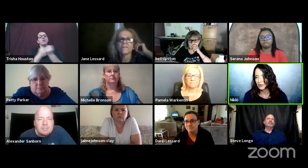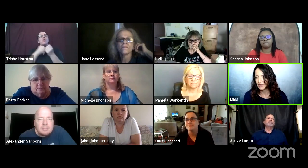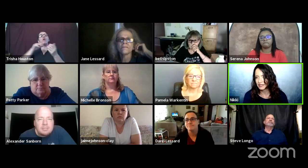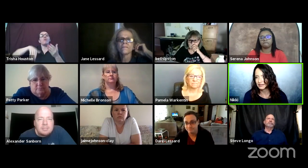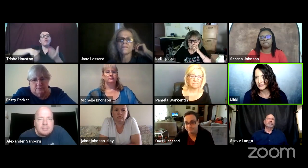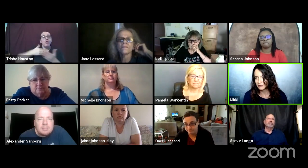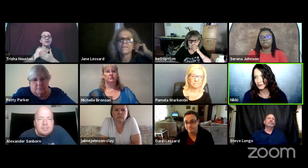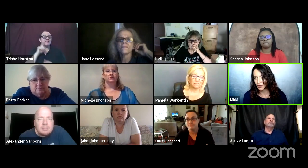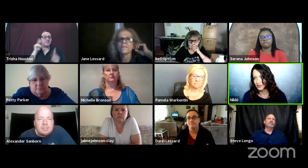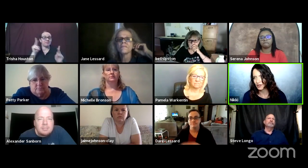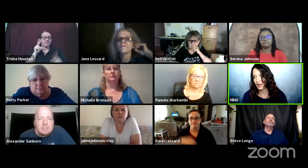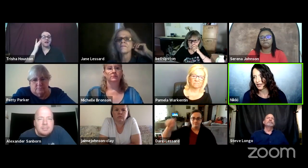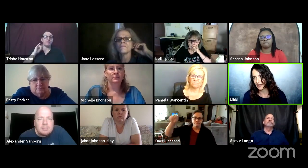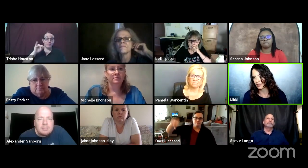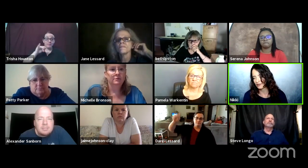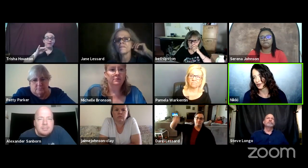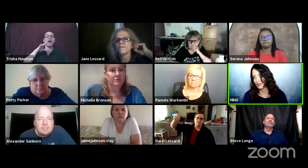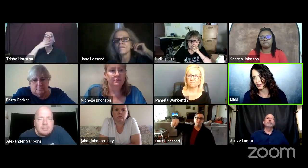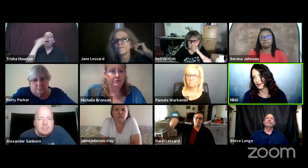that it's Fresno and California.